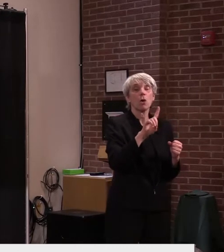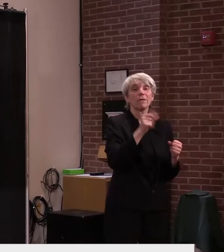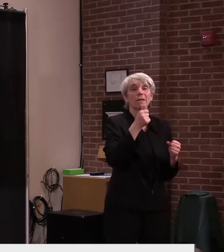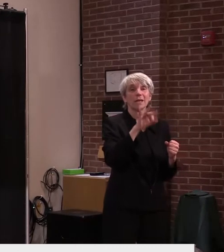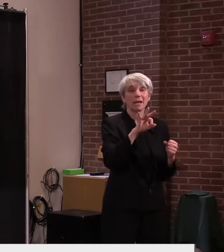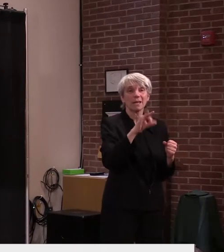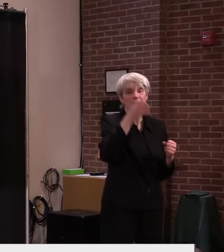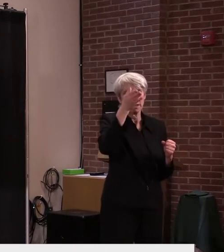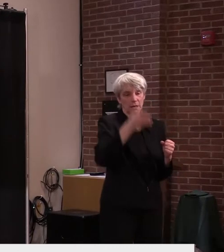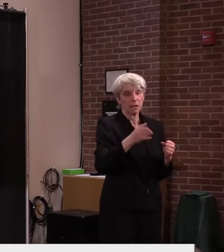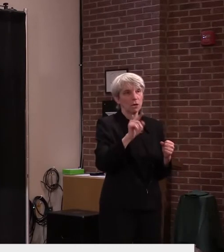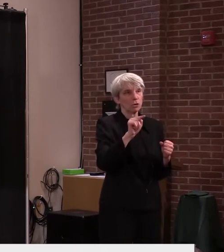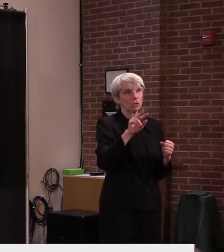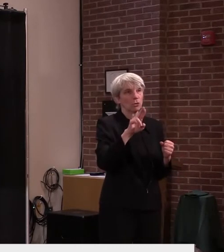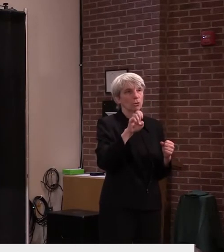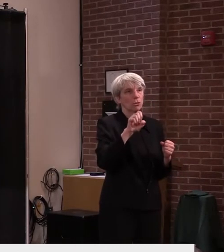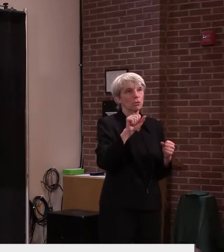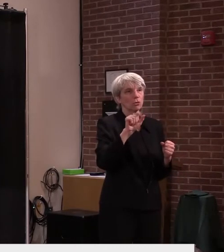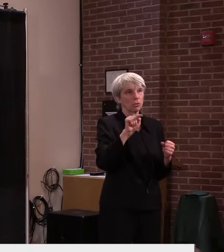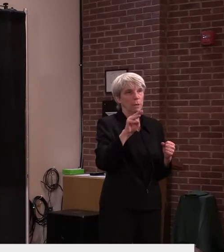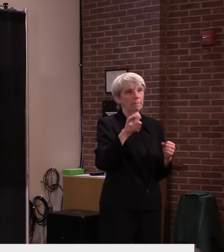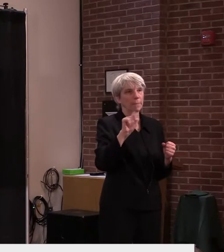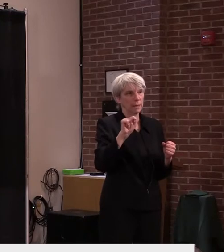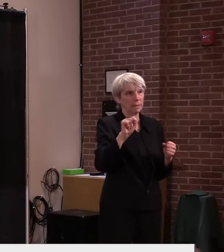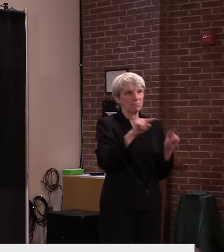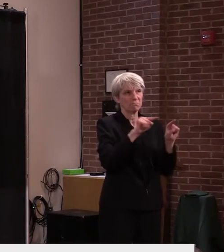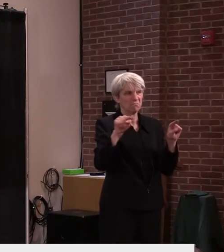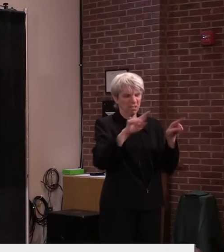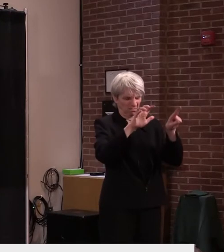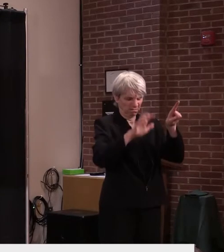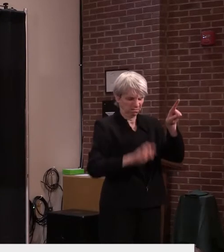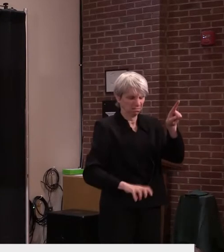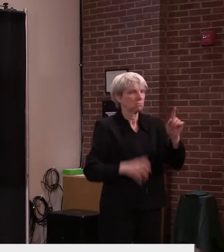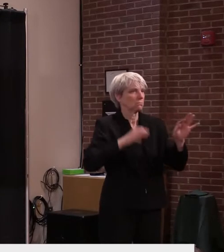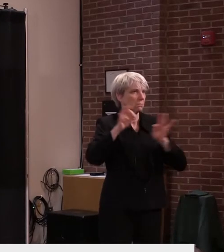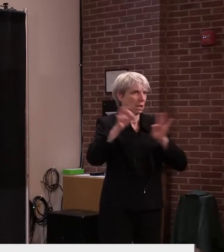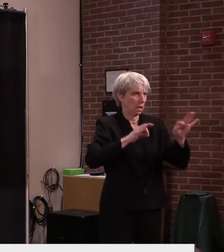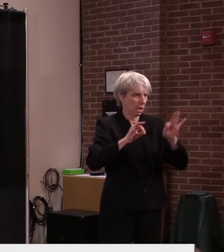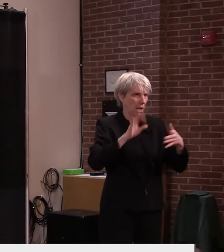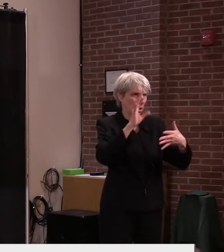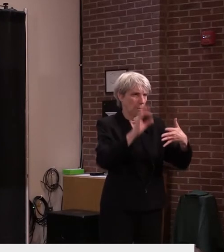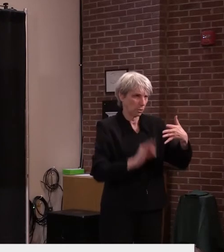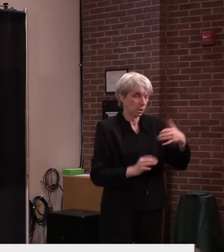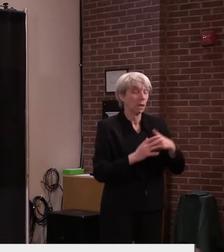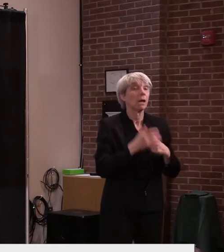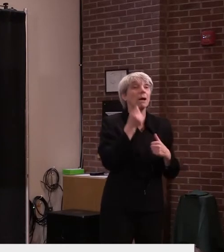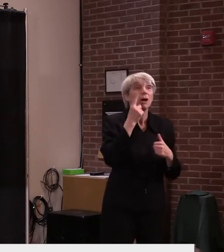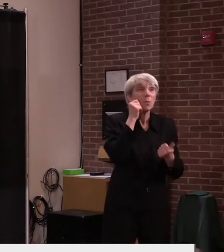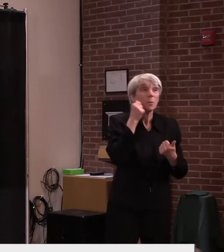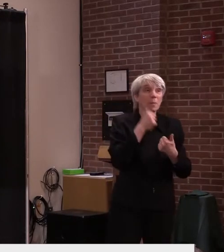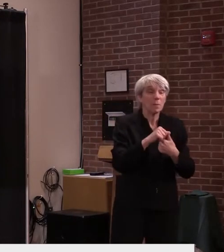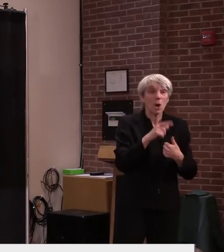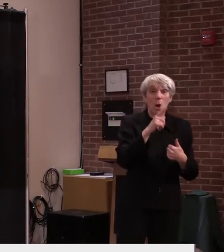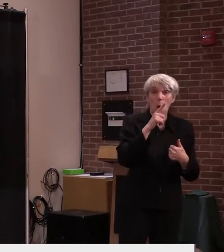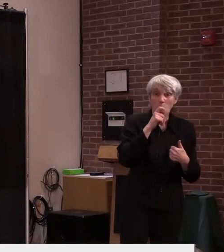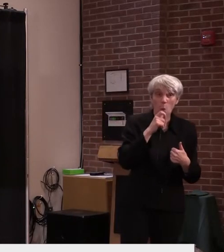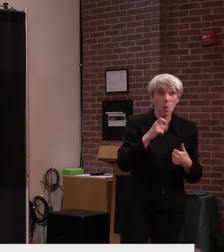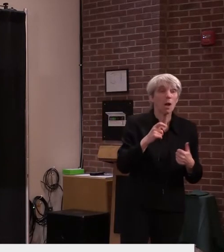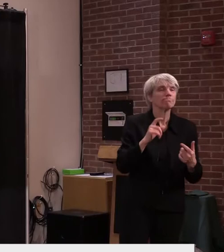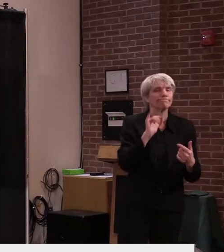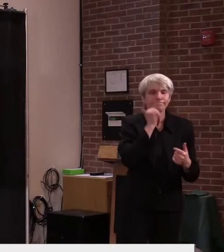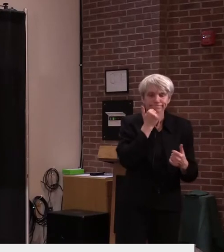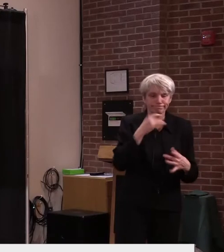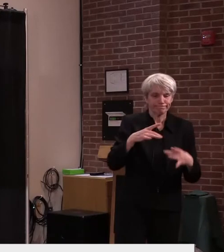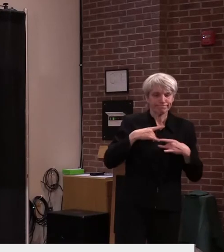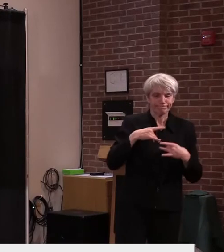healthvermont.gov/COVID-19-treatment for more information. And keep in mind, these treatments are not needed for those who are not at high risk